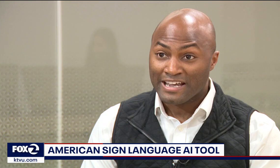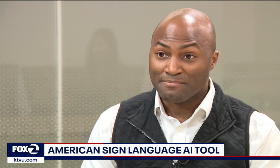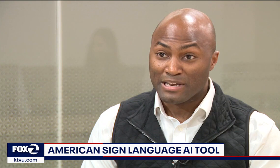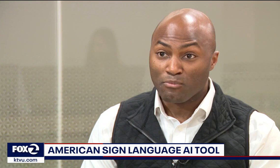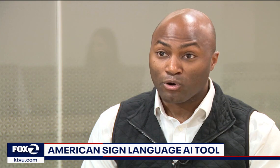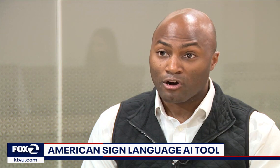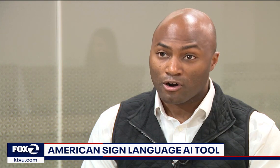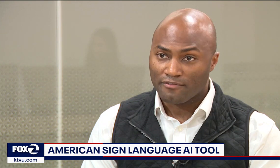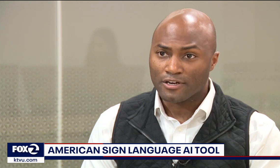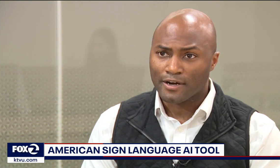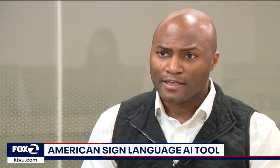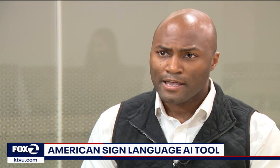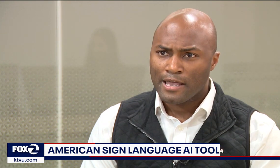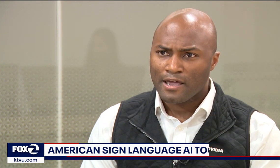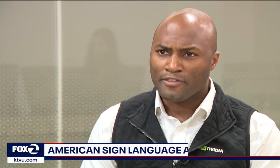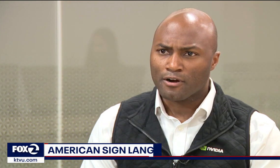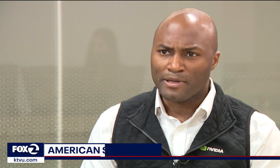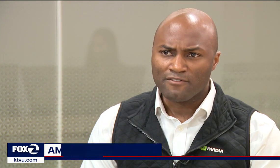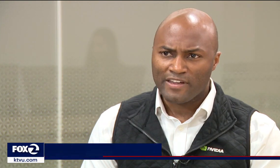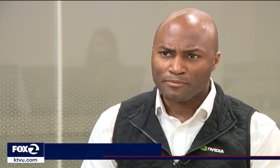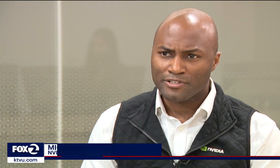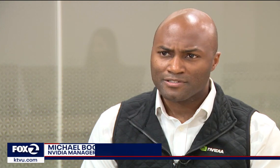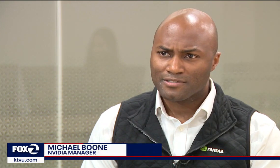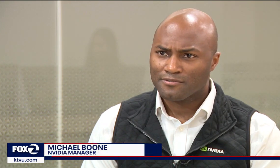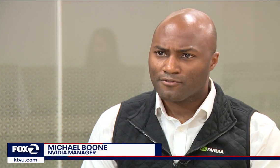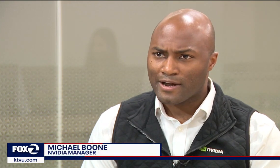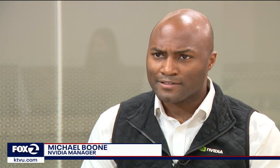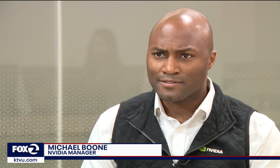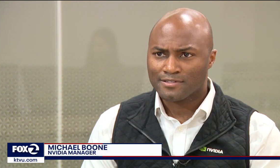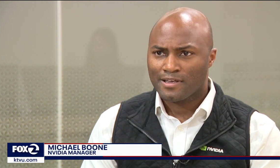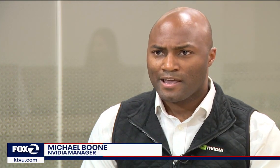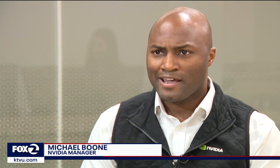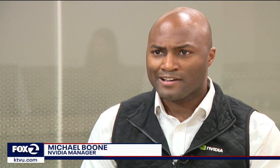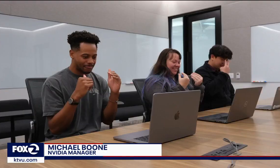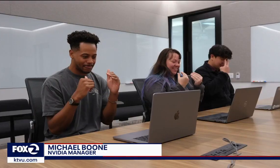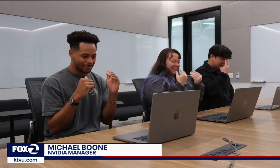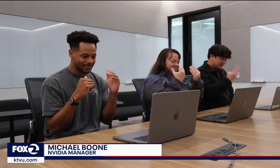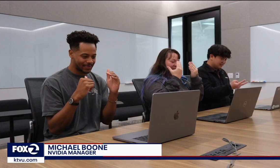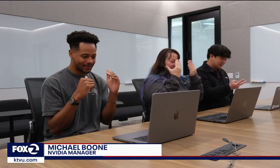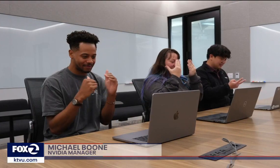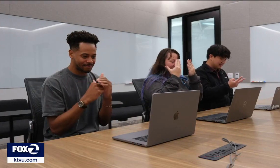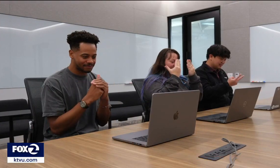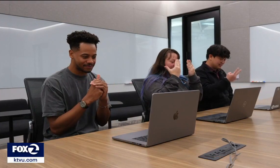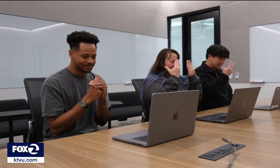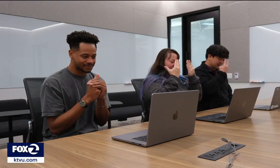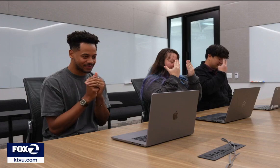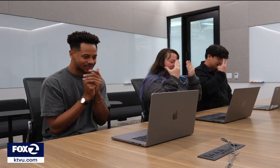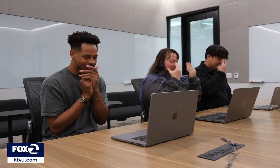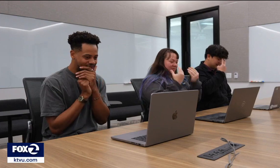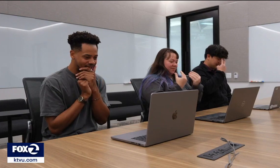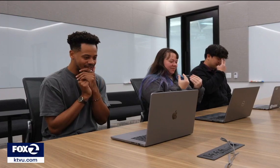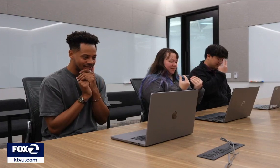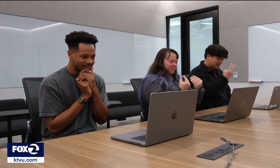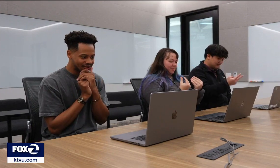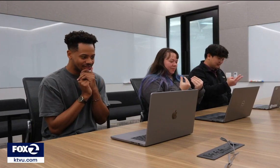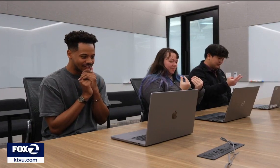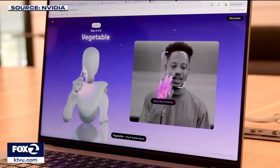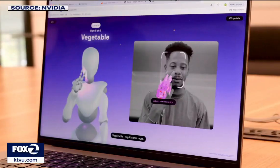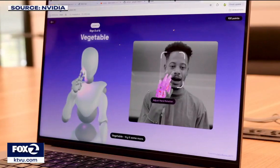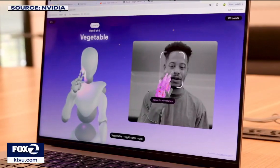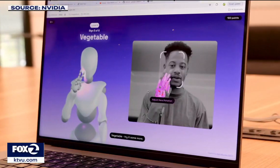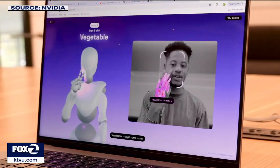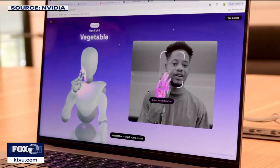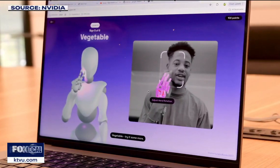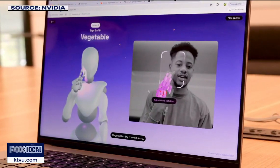the world and many more hard of hearing and there are many families friends and colleagues that want to be able to communicate with them